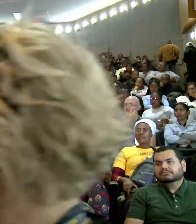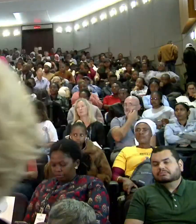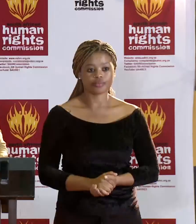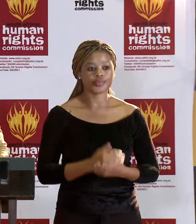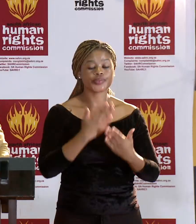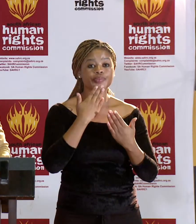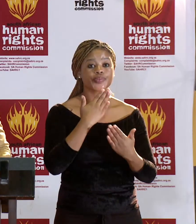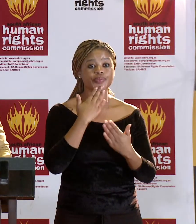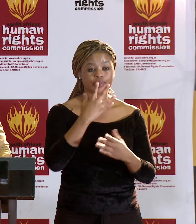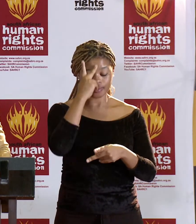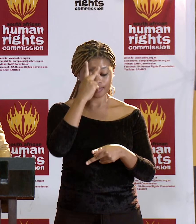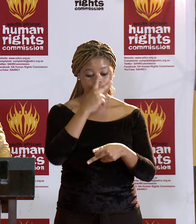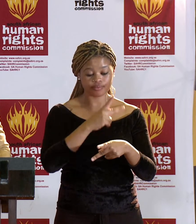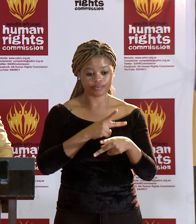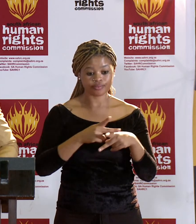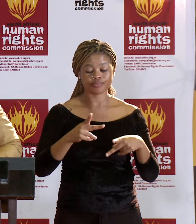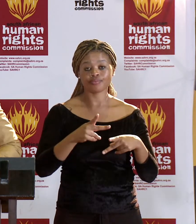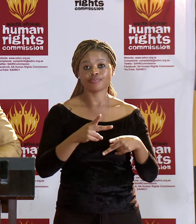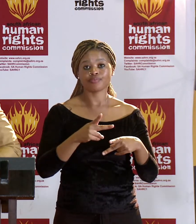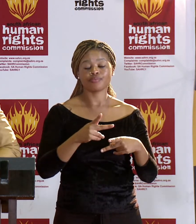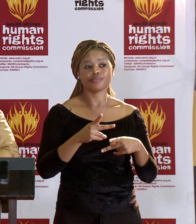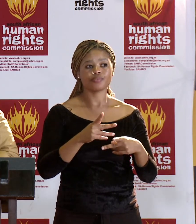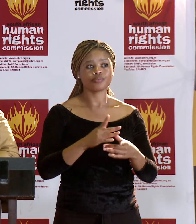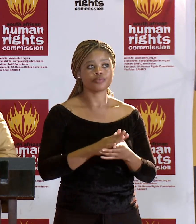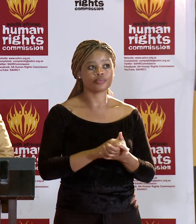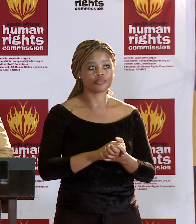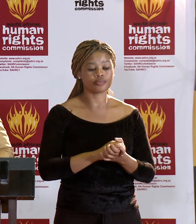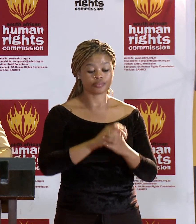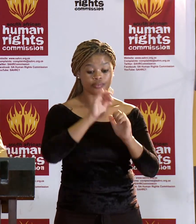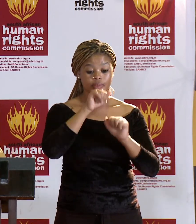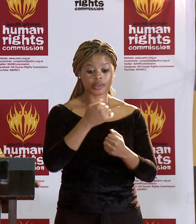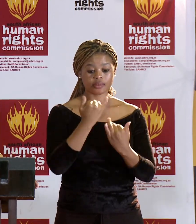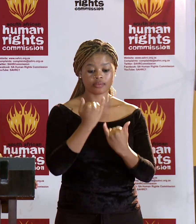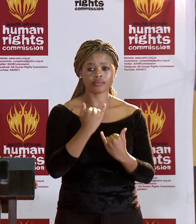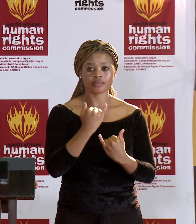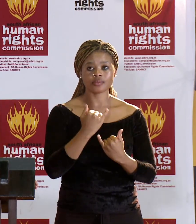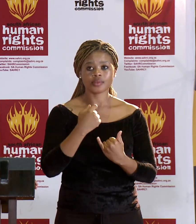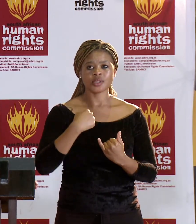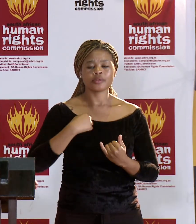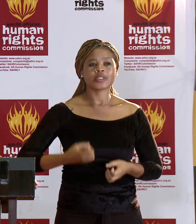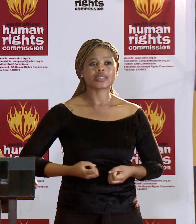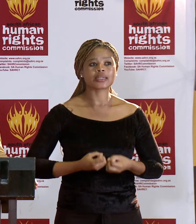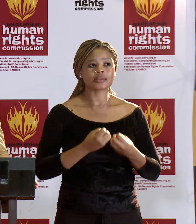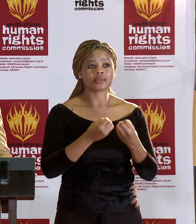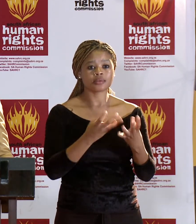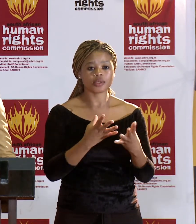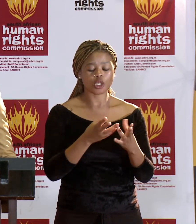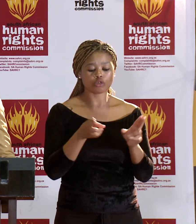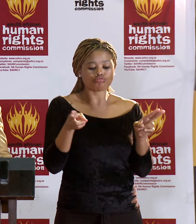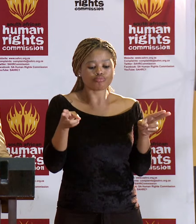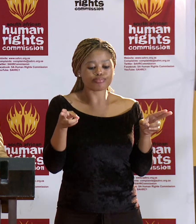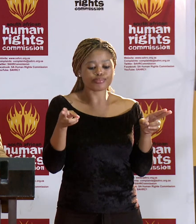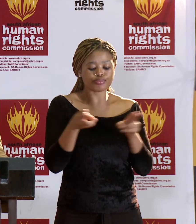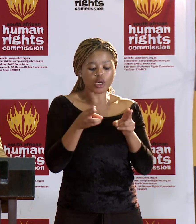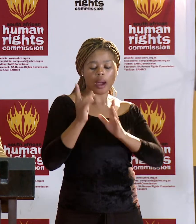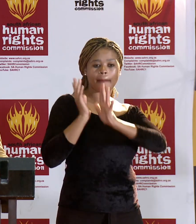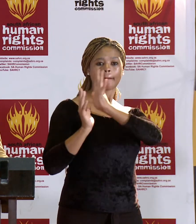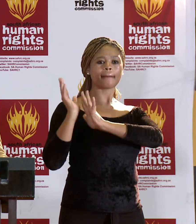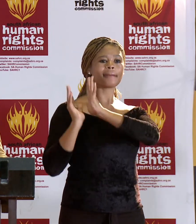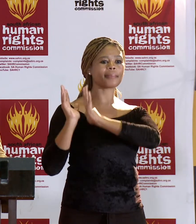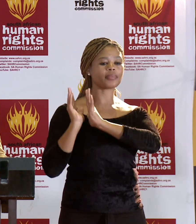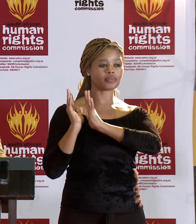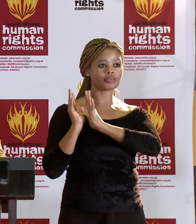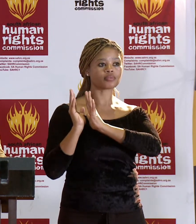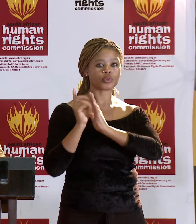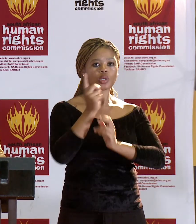Thank you, Prof. Keat. Yes, so I want to give us a short background of